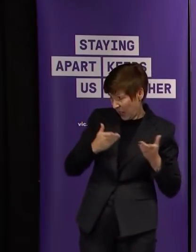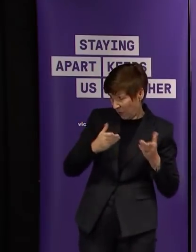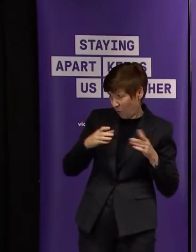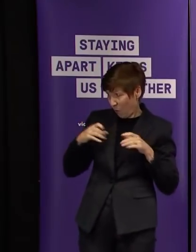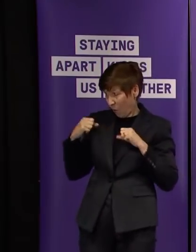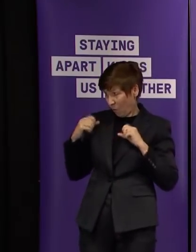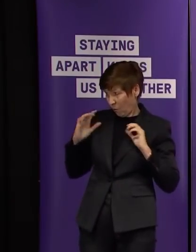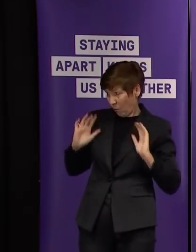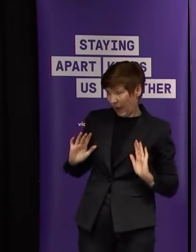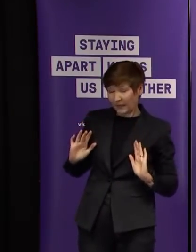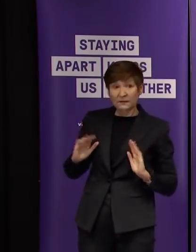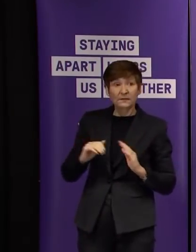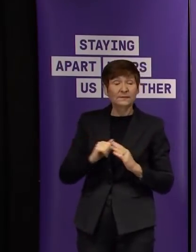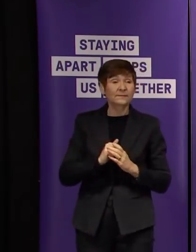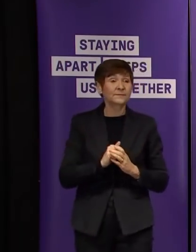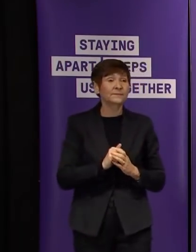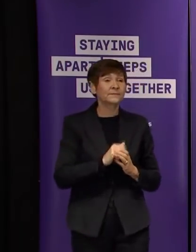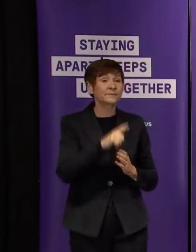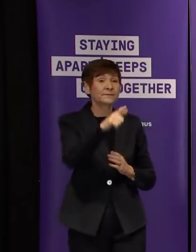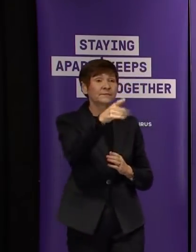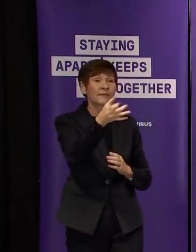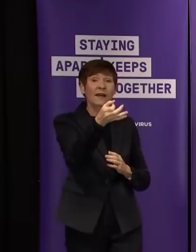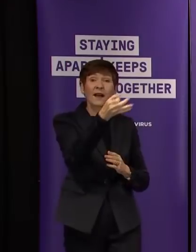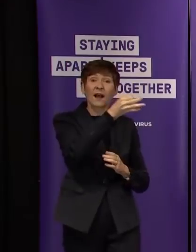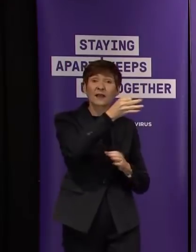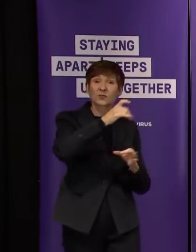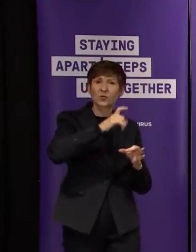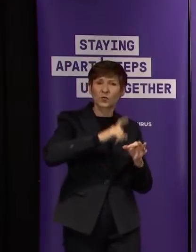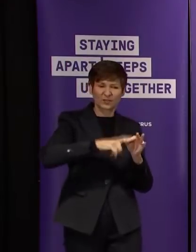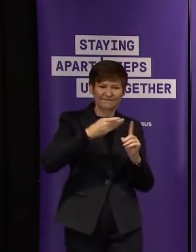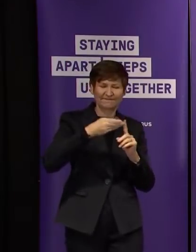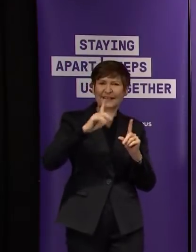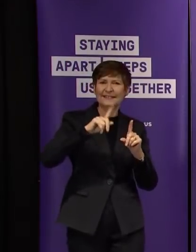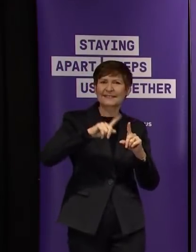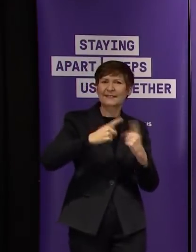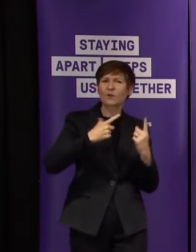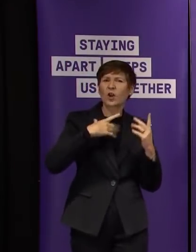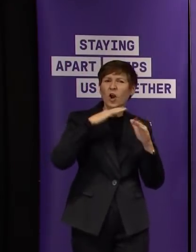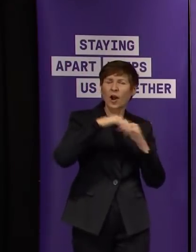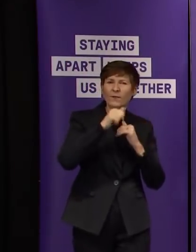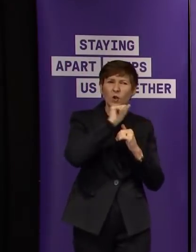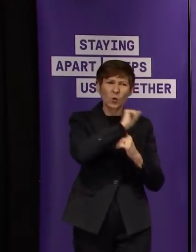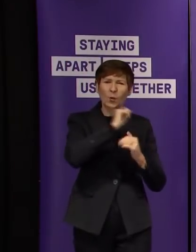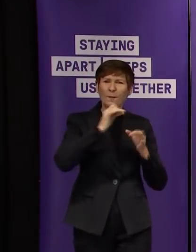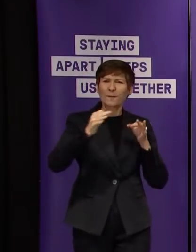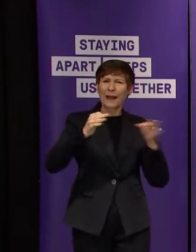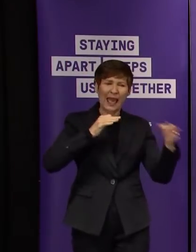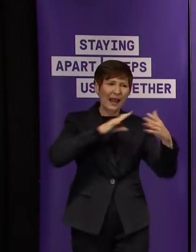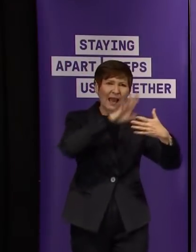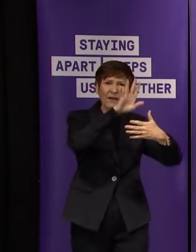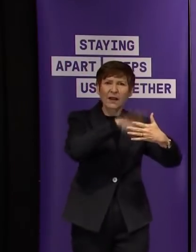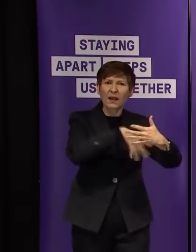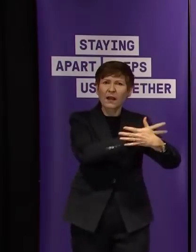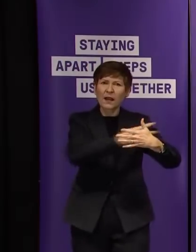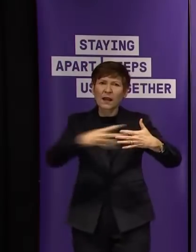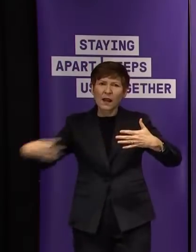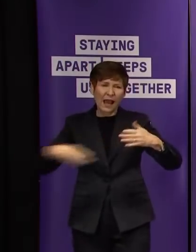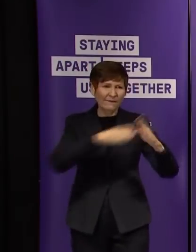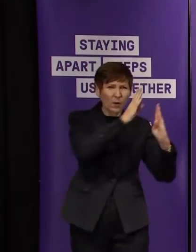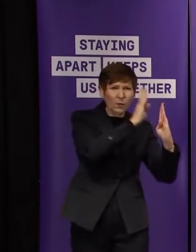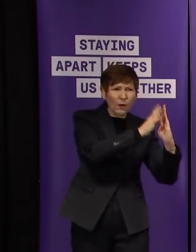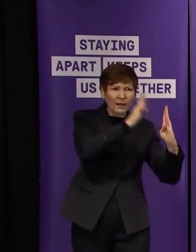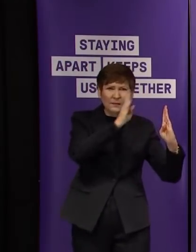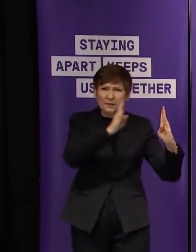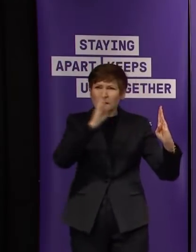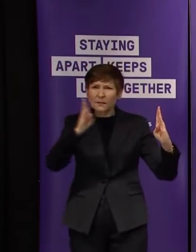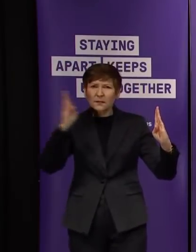for an elimination strategy now, given the last step requires no new cases for 14 days? Now, Lundy, the important thing to remember in relation to the